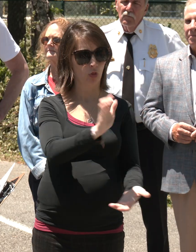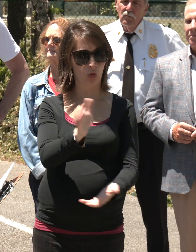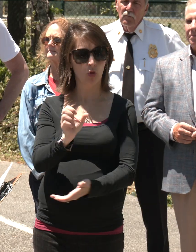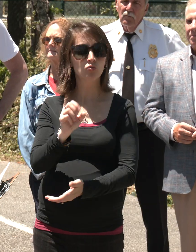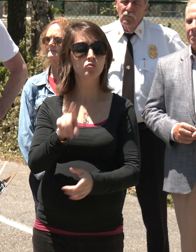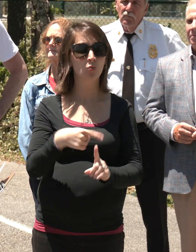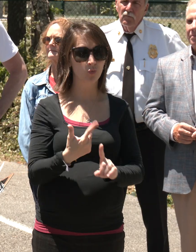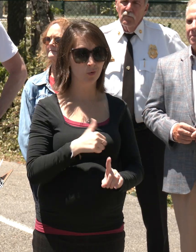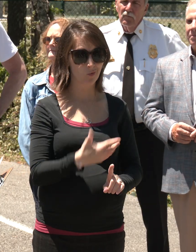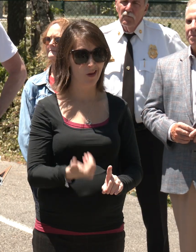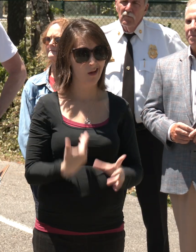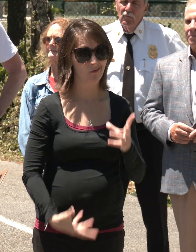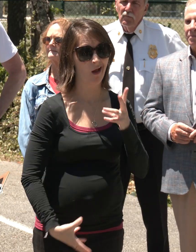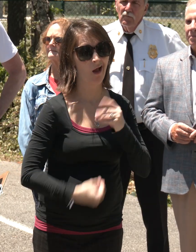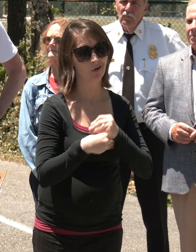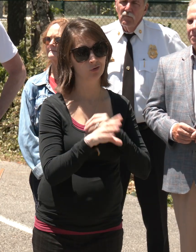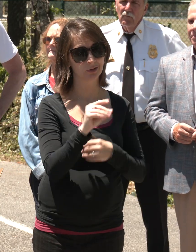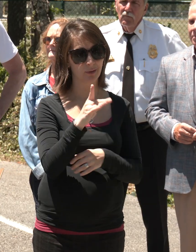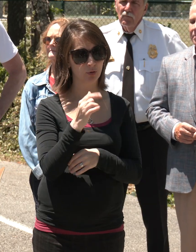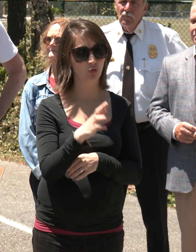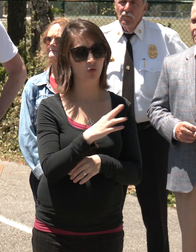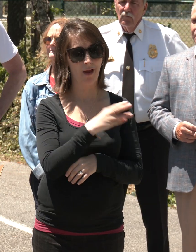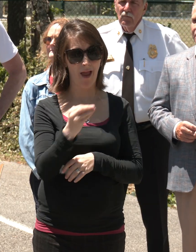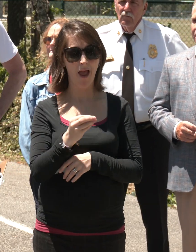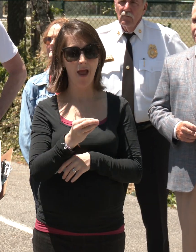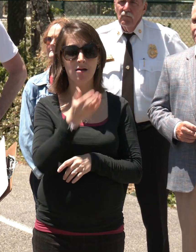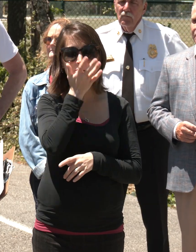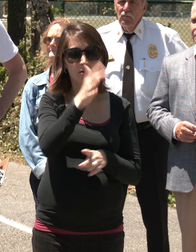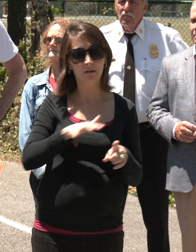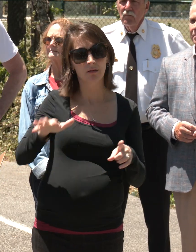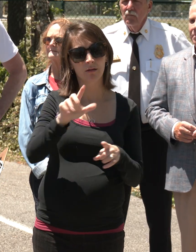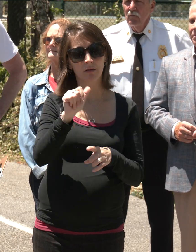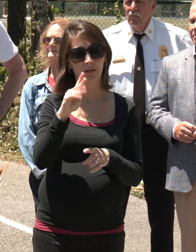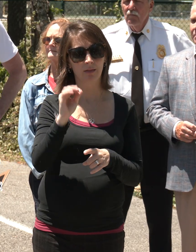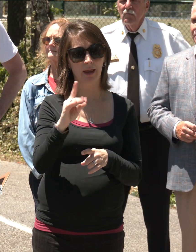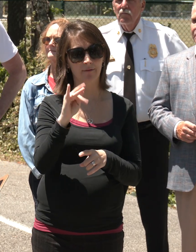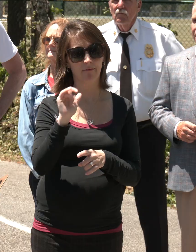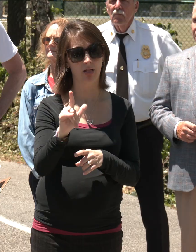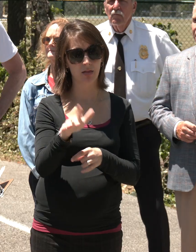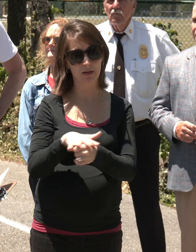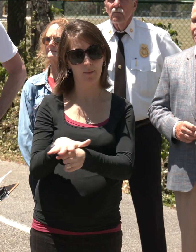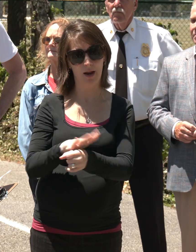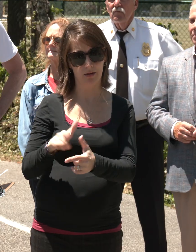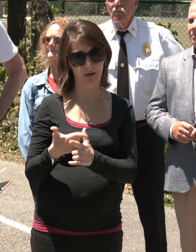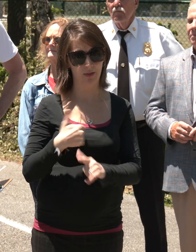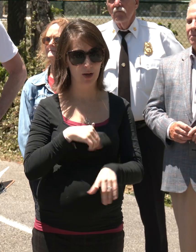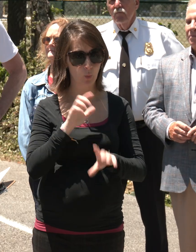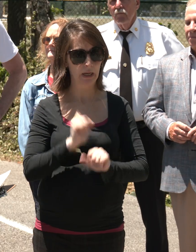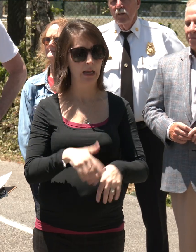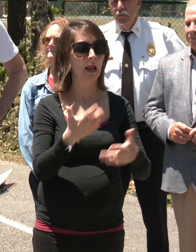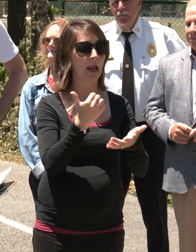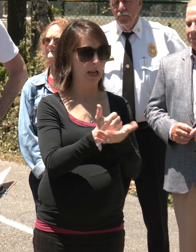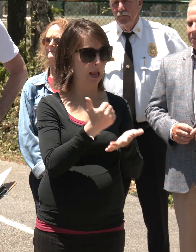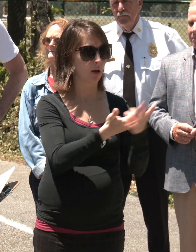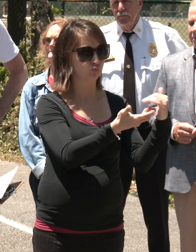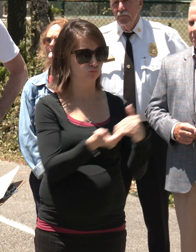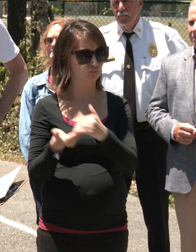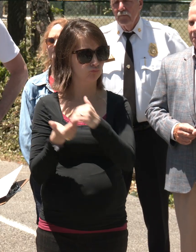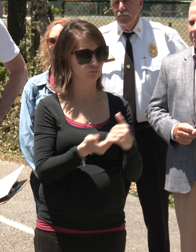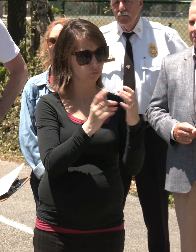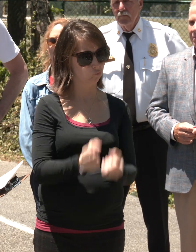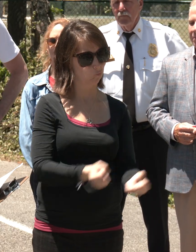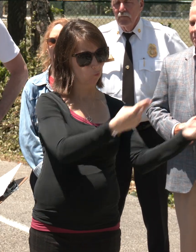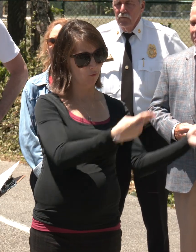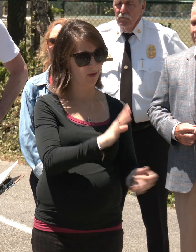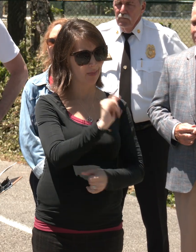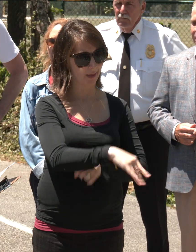do get additional dumpster and landfill space ready, that we can facilitate the removal of that